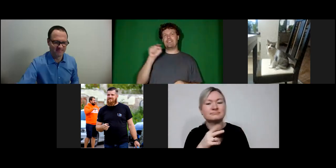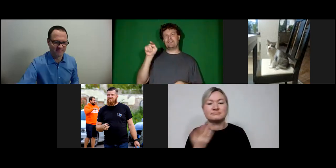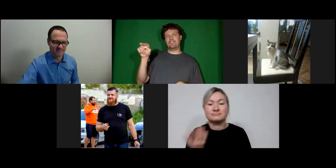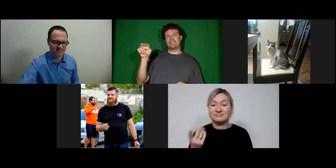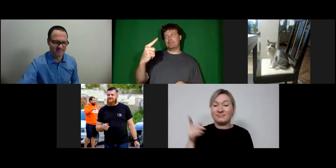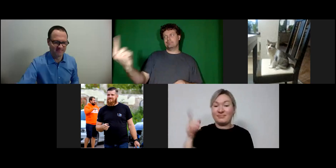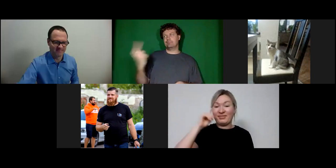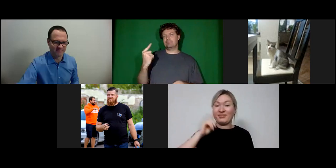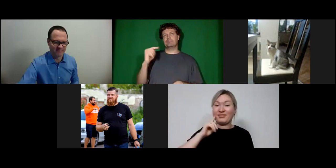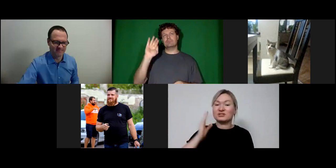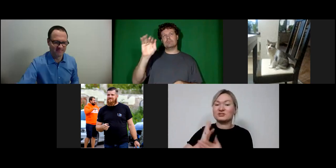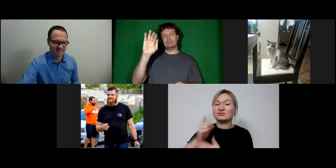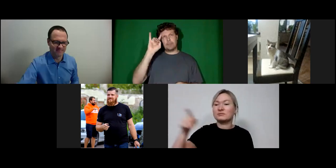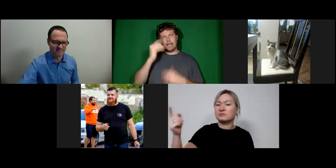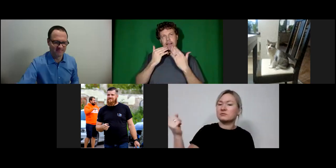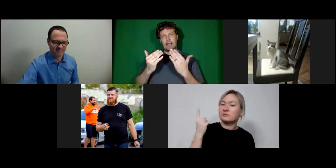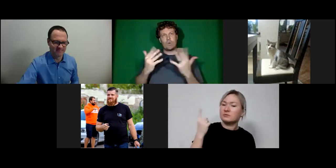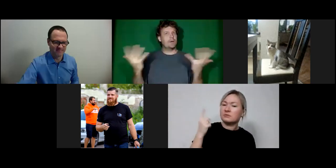with lasting 4 weeks in this show.